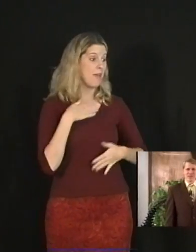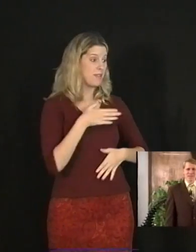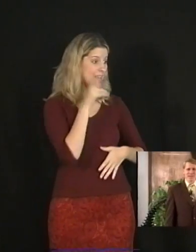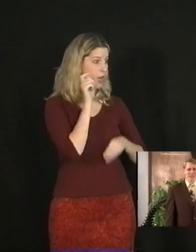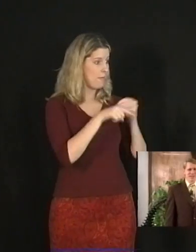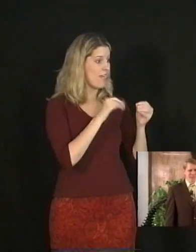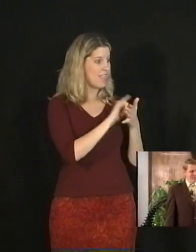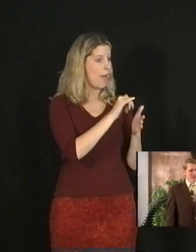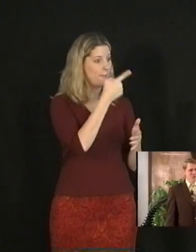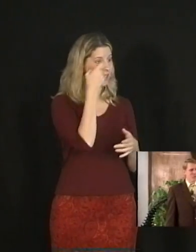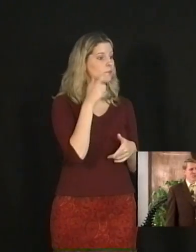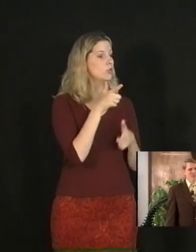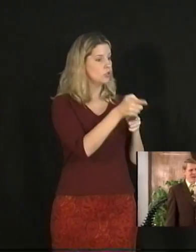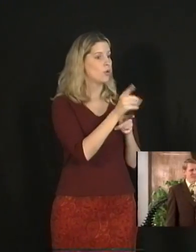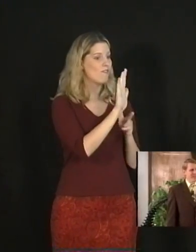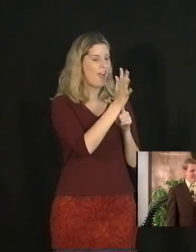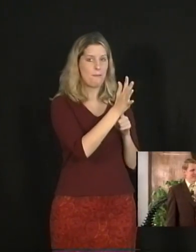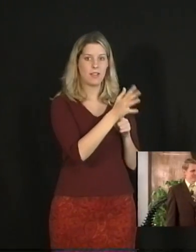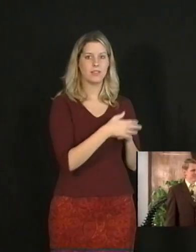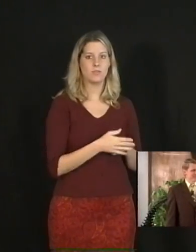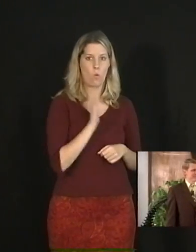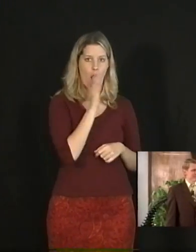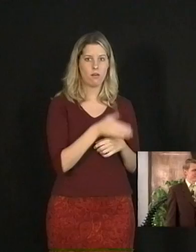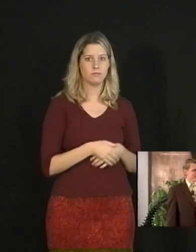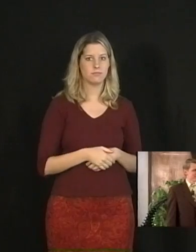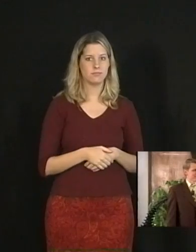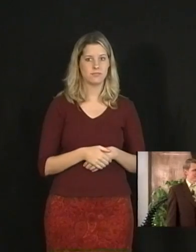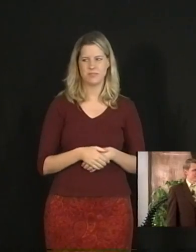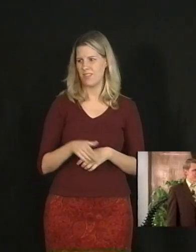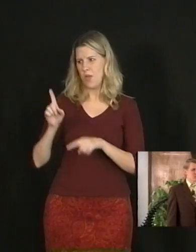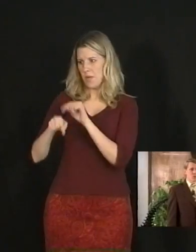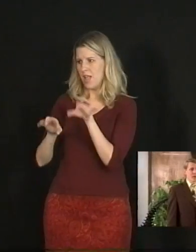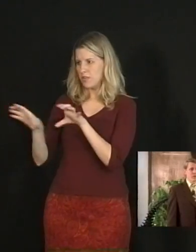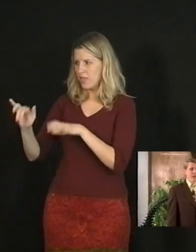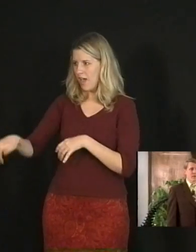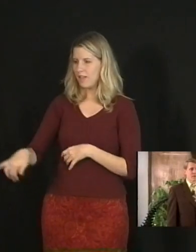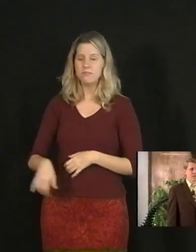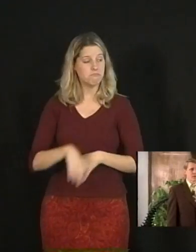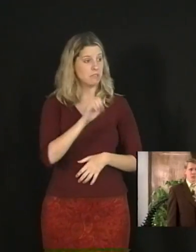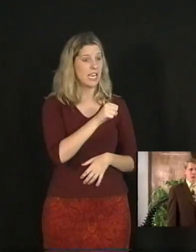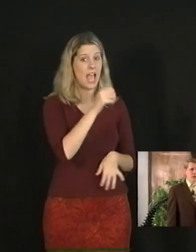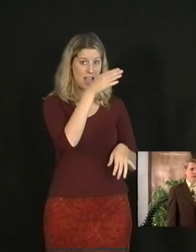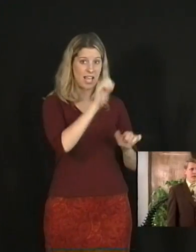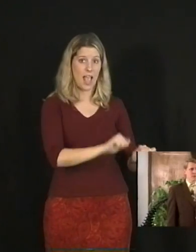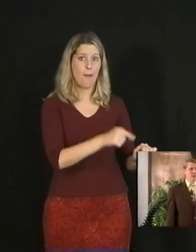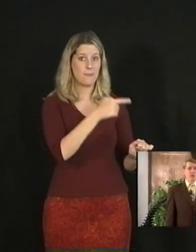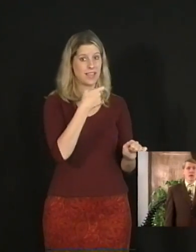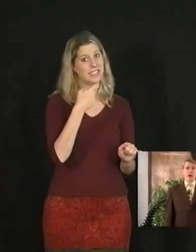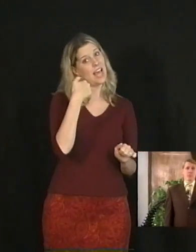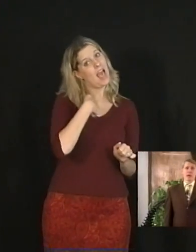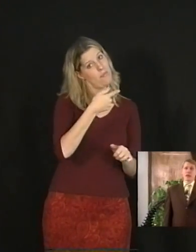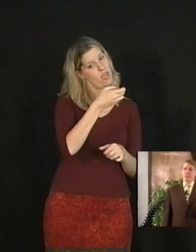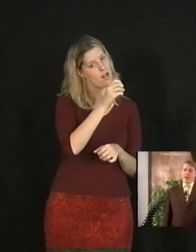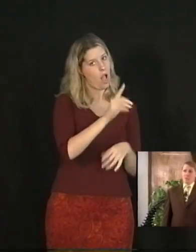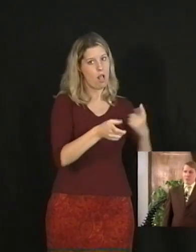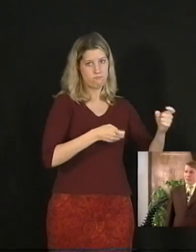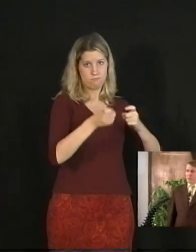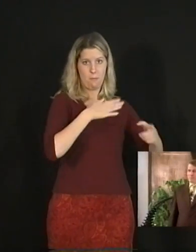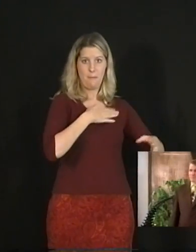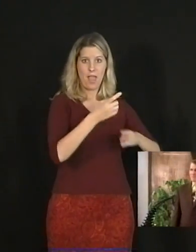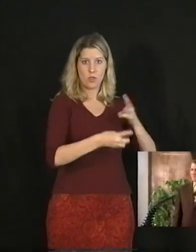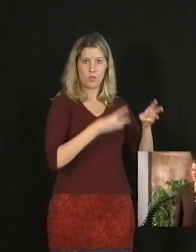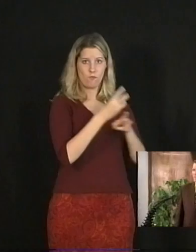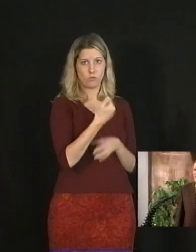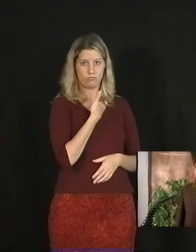glad to hear about that, son, because I'm going to shoot you in 5 minutes." He said, "You can't do that." I said, "Oh, yeah, I can. You see, I'm the God of my own